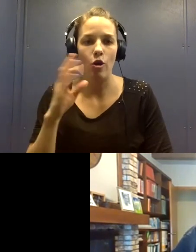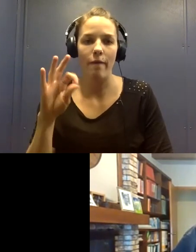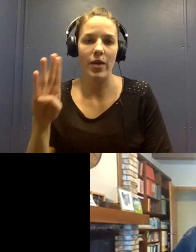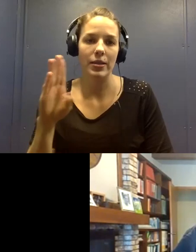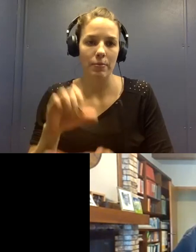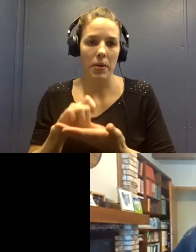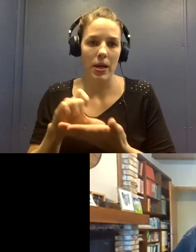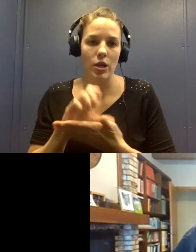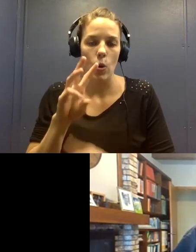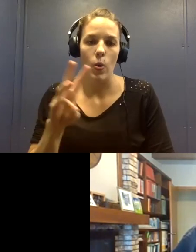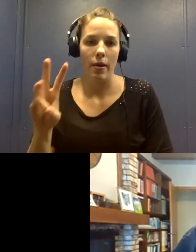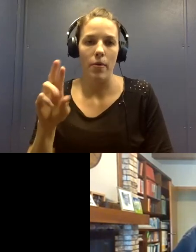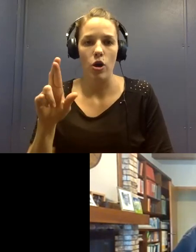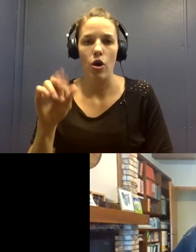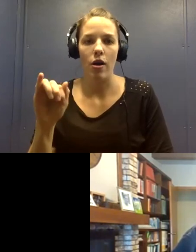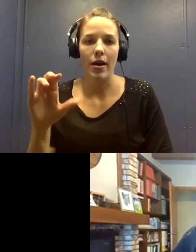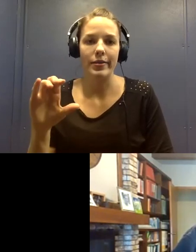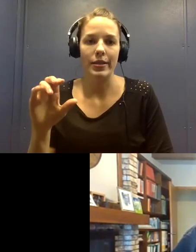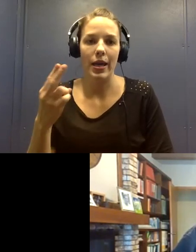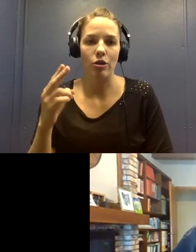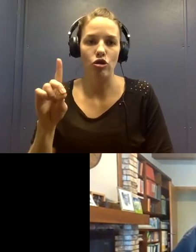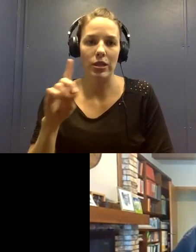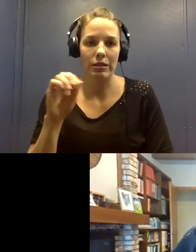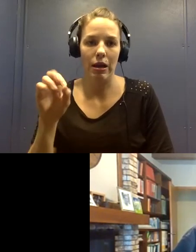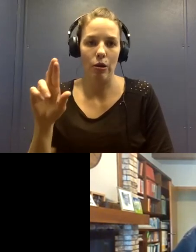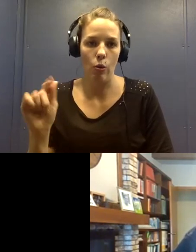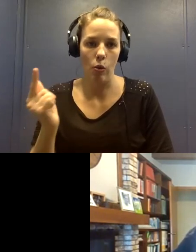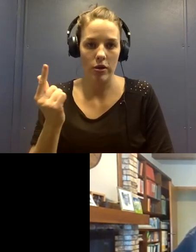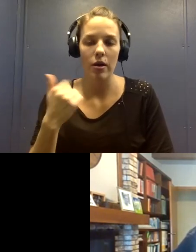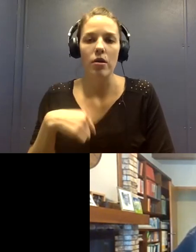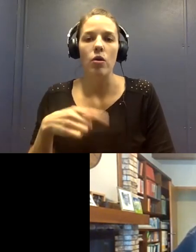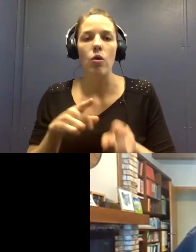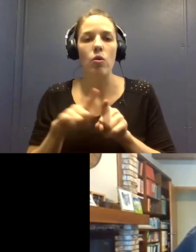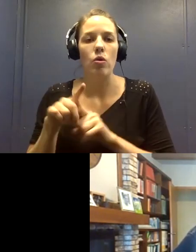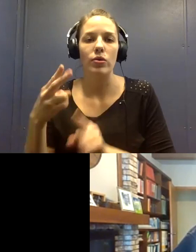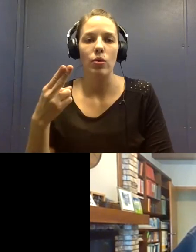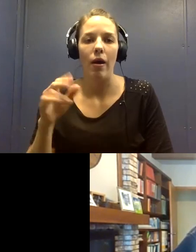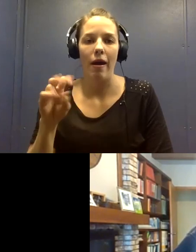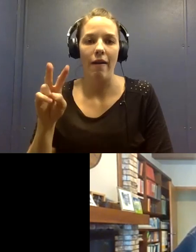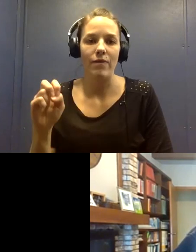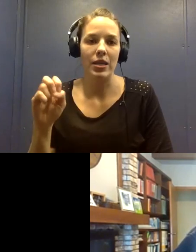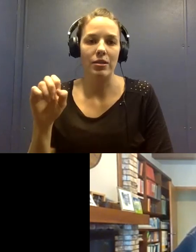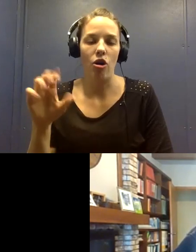our website, richd.org. Also at Hy-Vee.com,